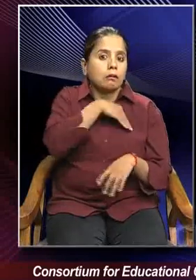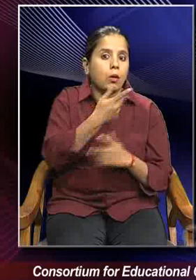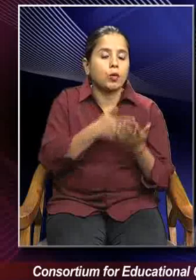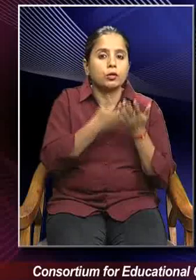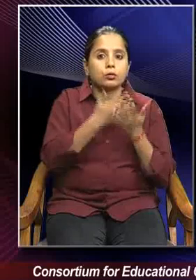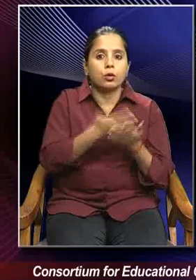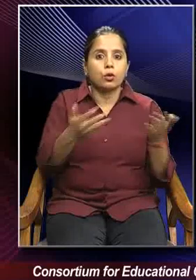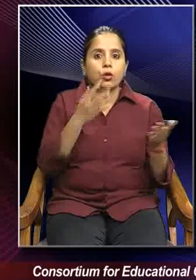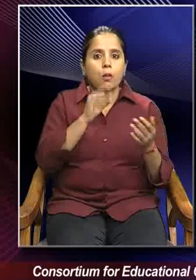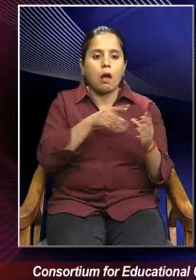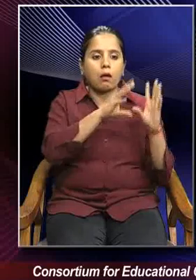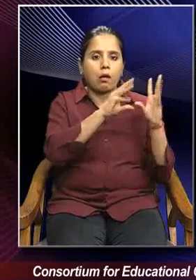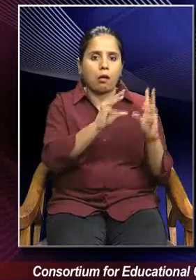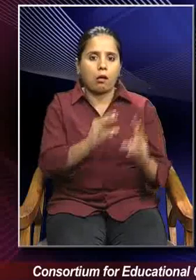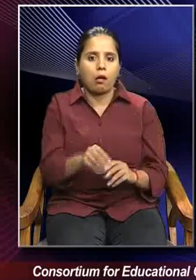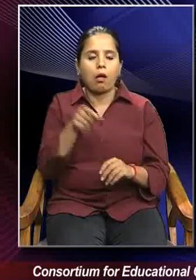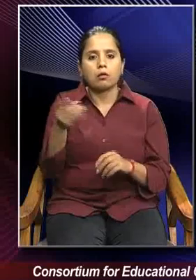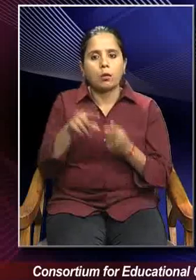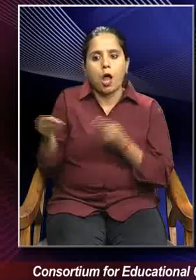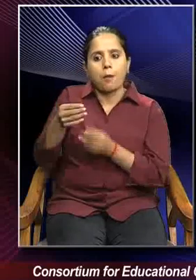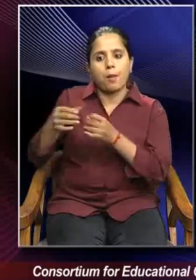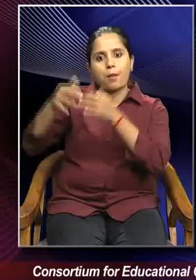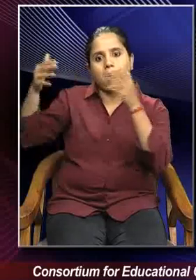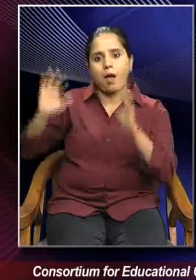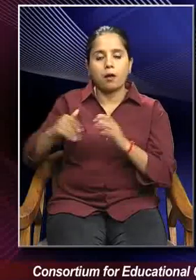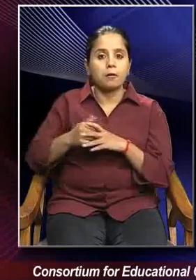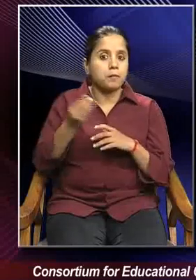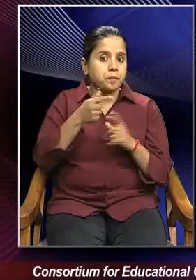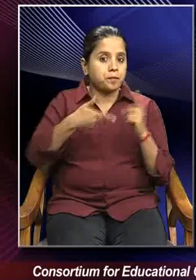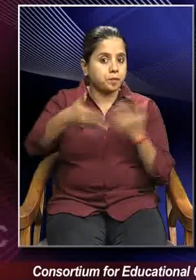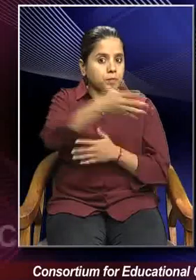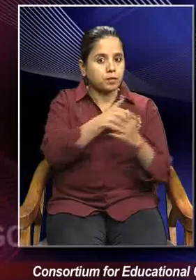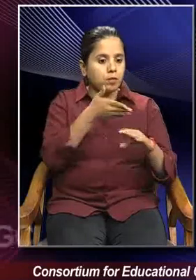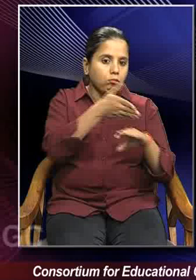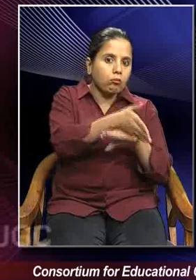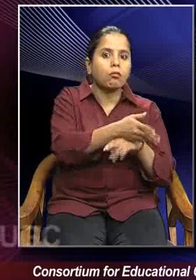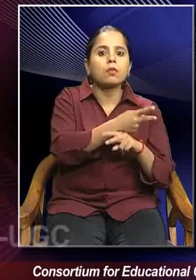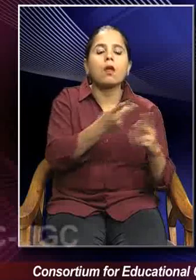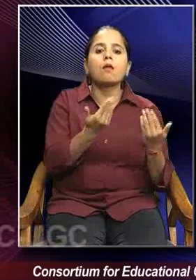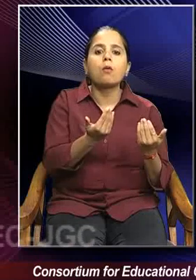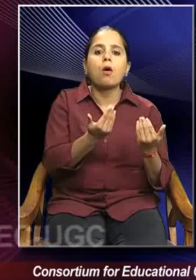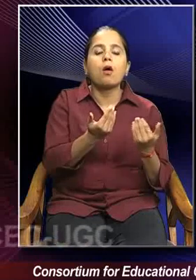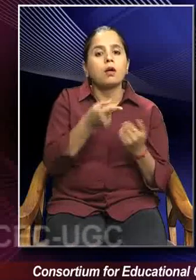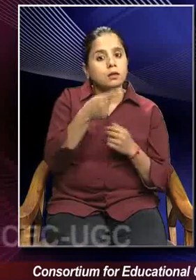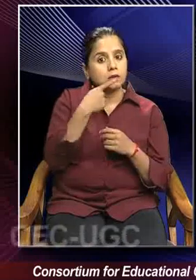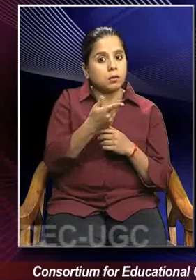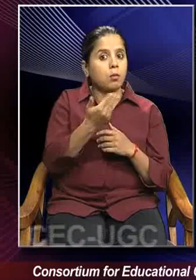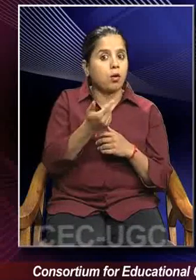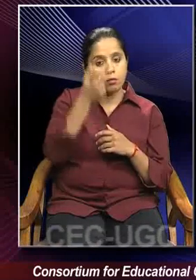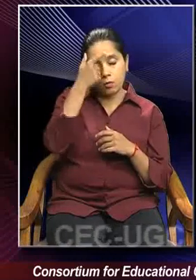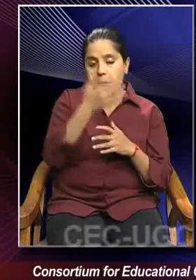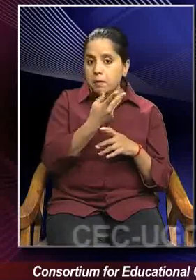resource depletion and environmental degradation, which can have a